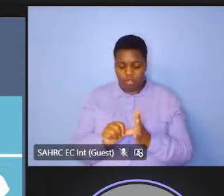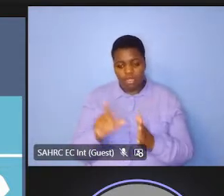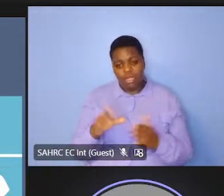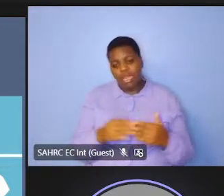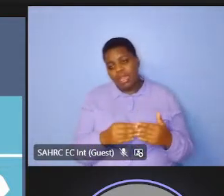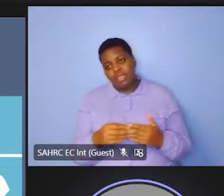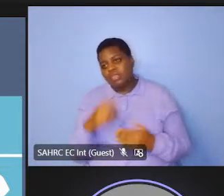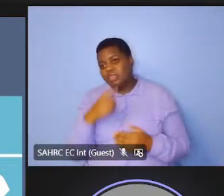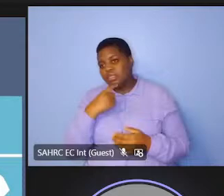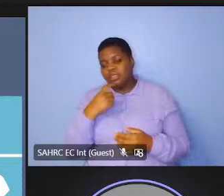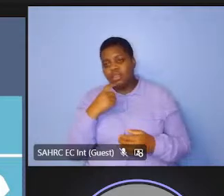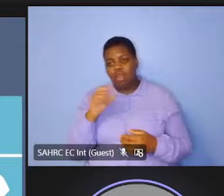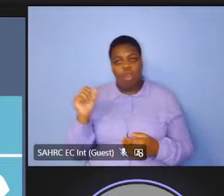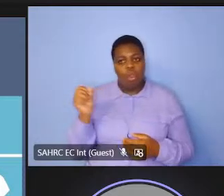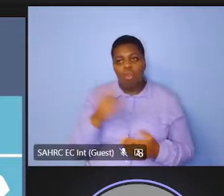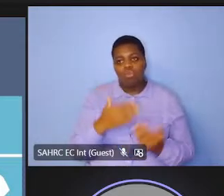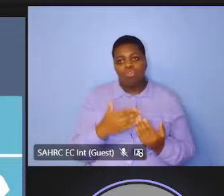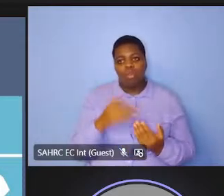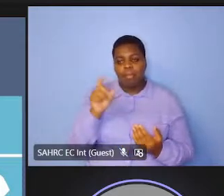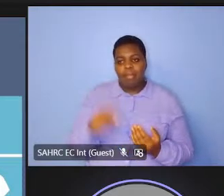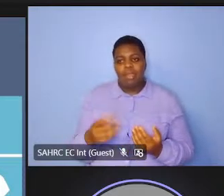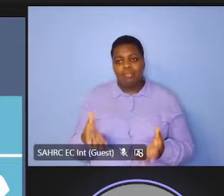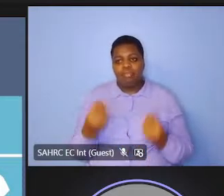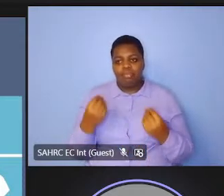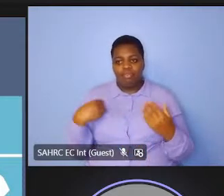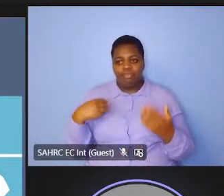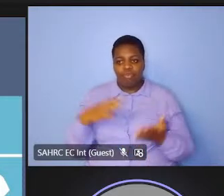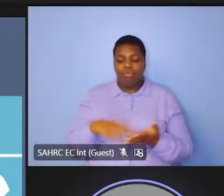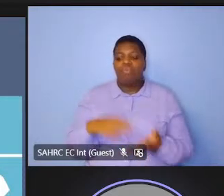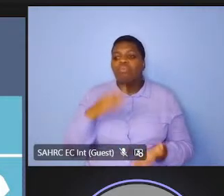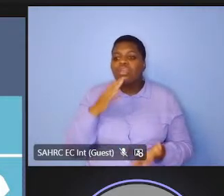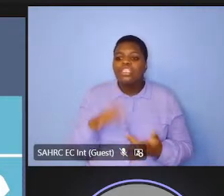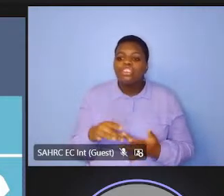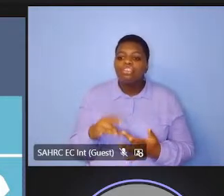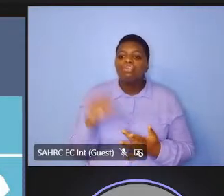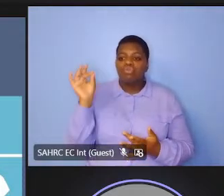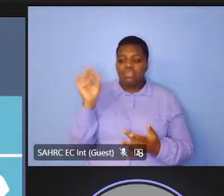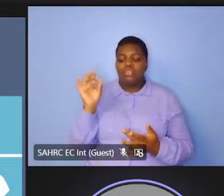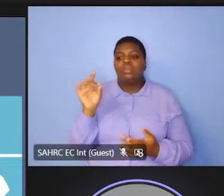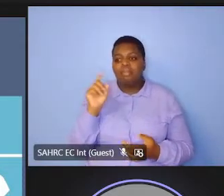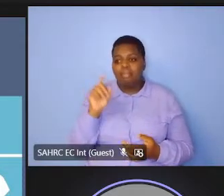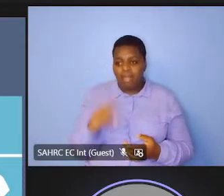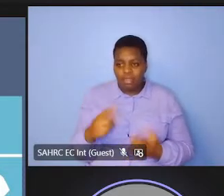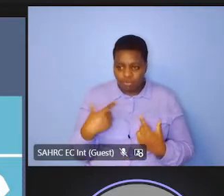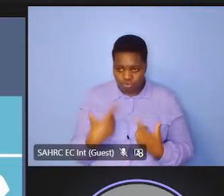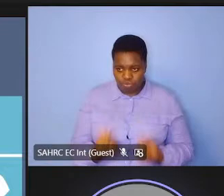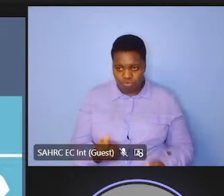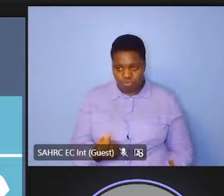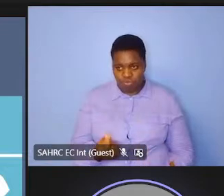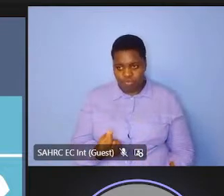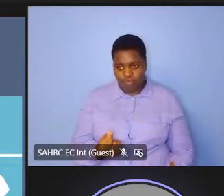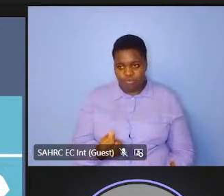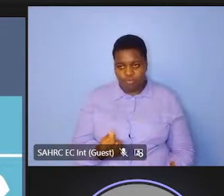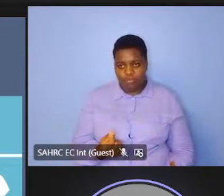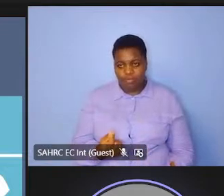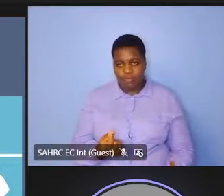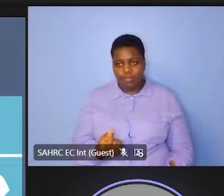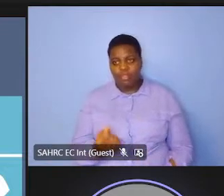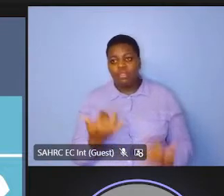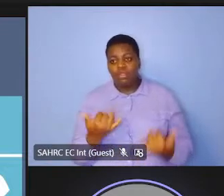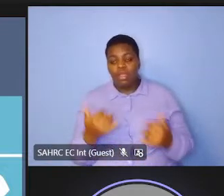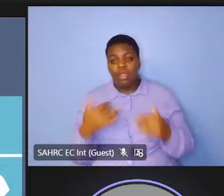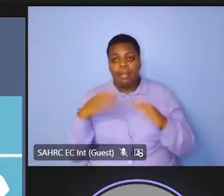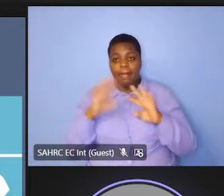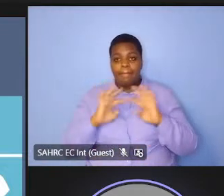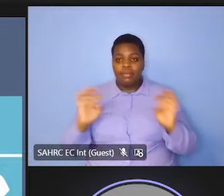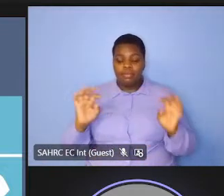all schools must have uniforms. It says that those who choose to have uniforms must do so. And we've had other panelists today speak